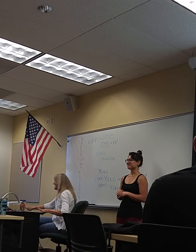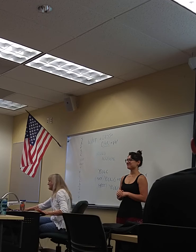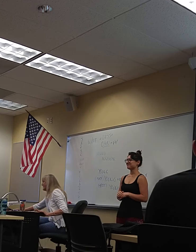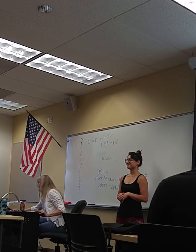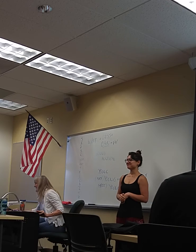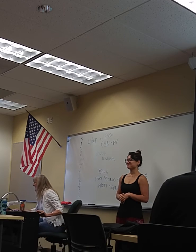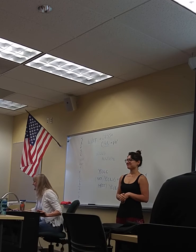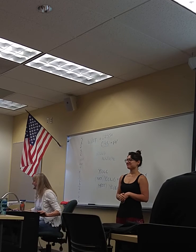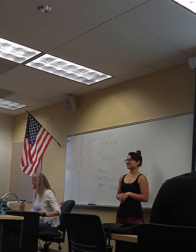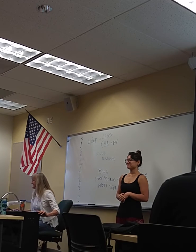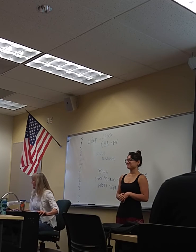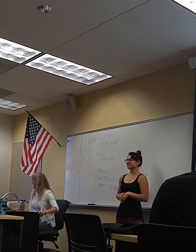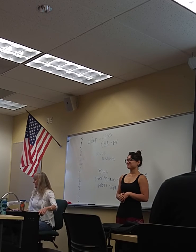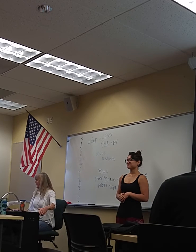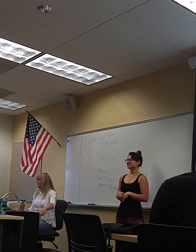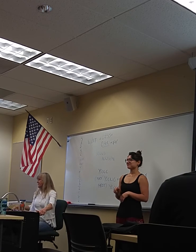The Puerto Ricans are so funny.